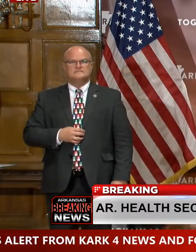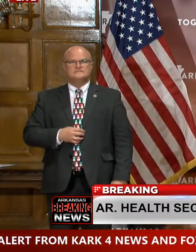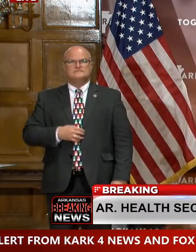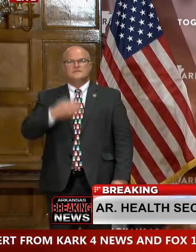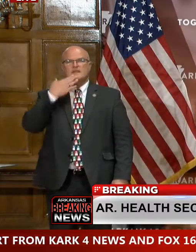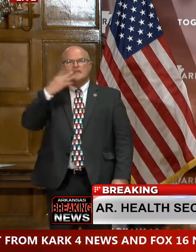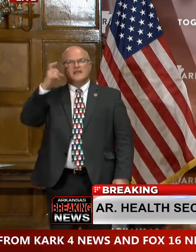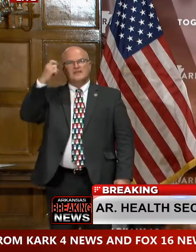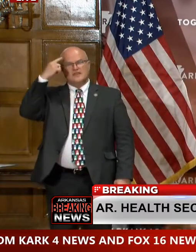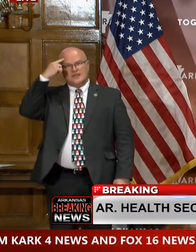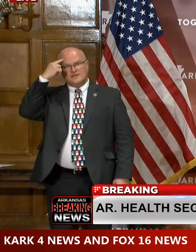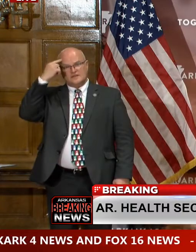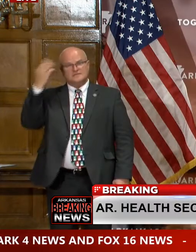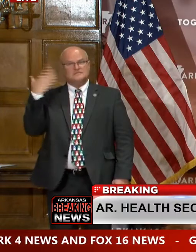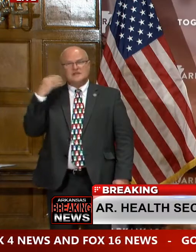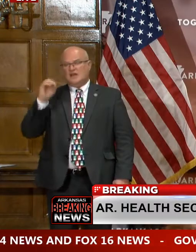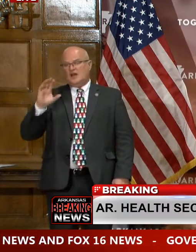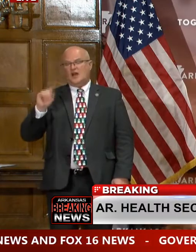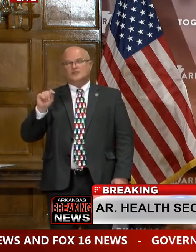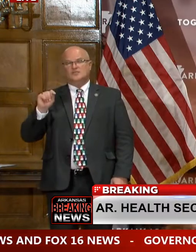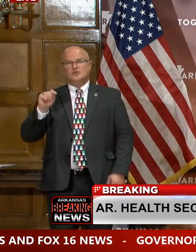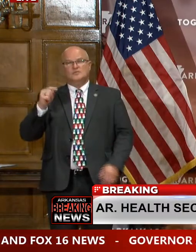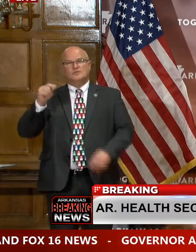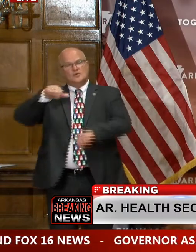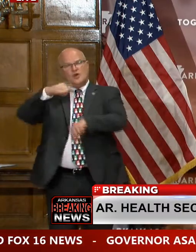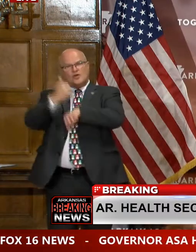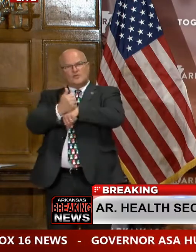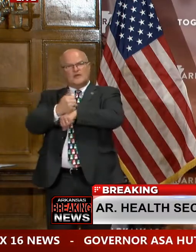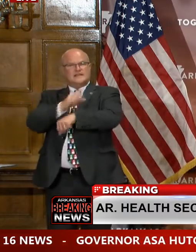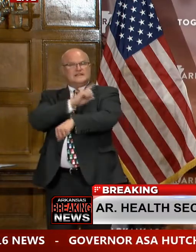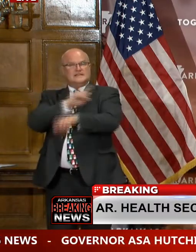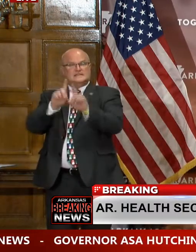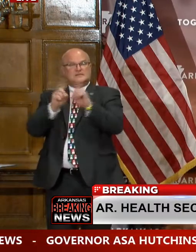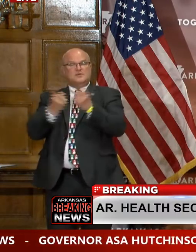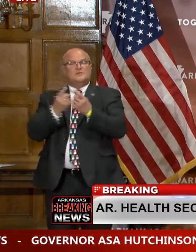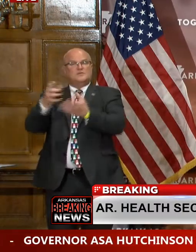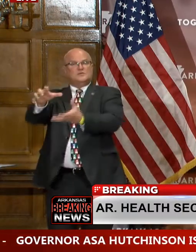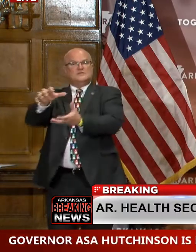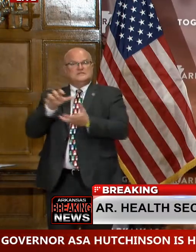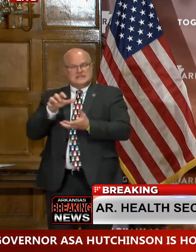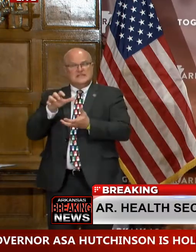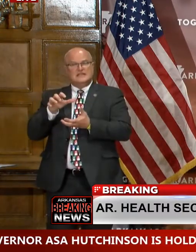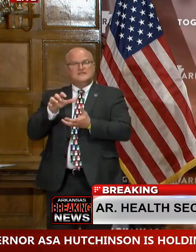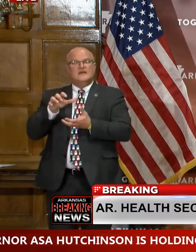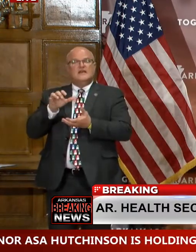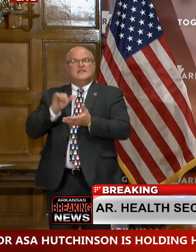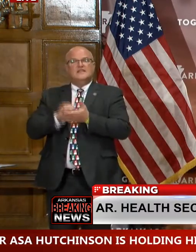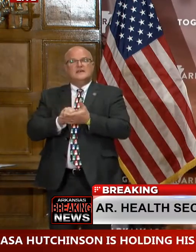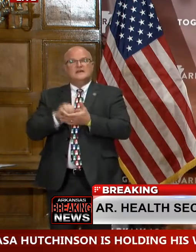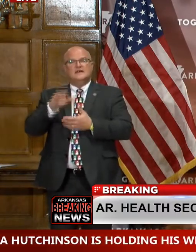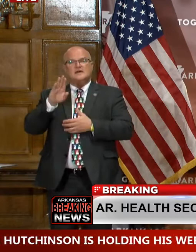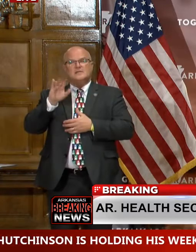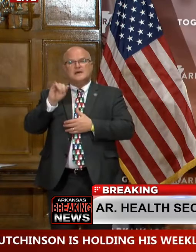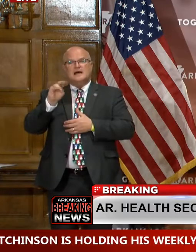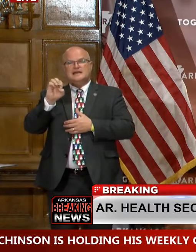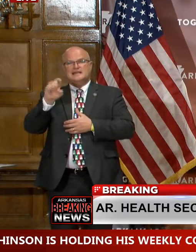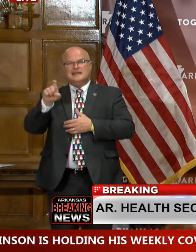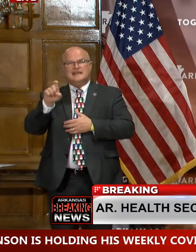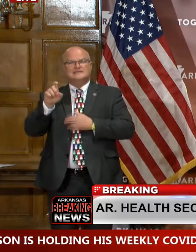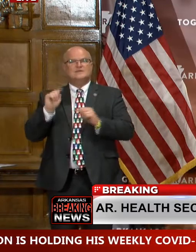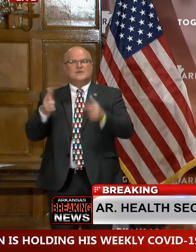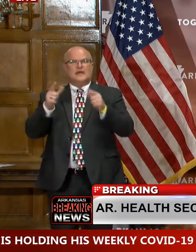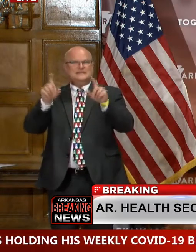Thank you, Governor. In October, you authorized the department to receive an allocation of the Binax rapid